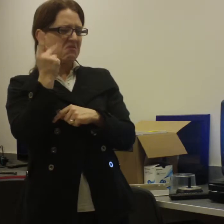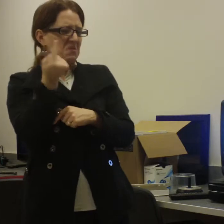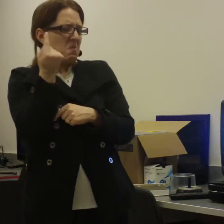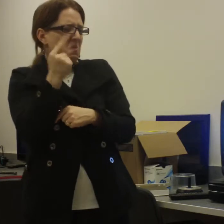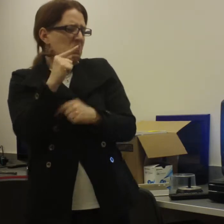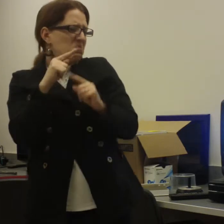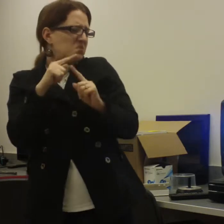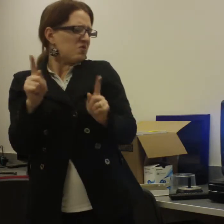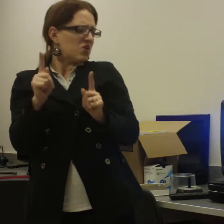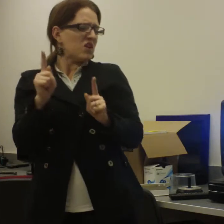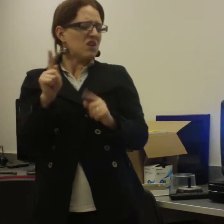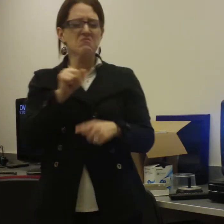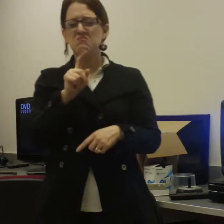Sure.